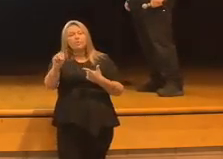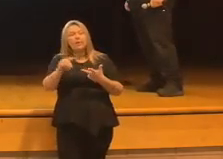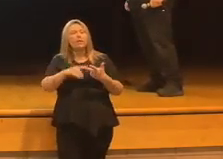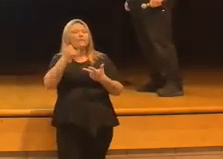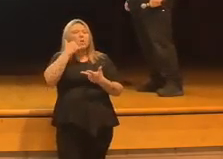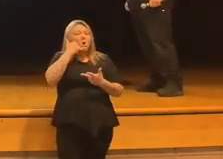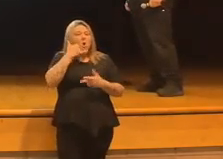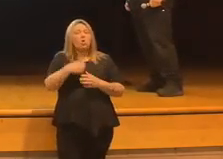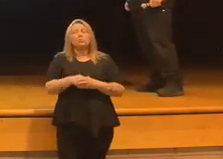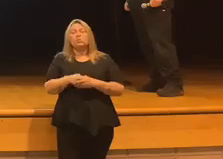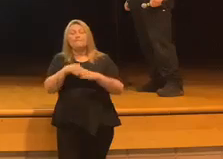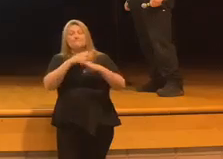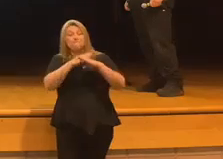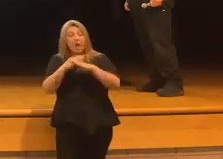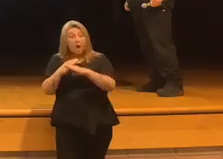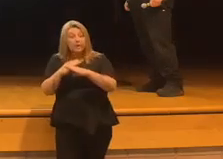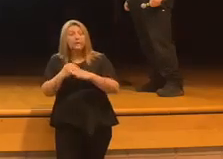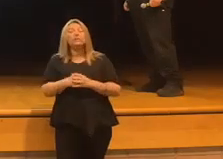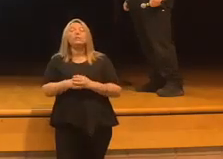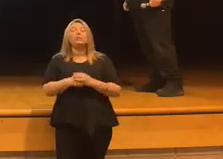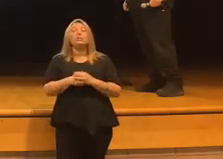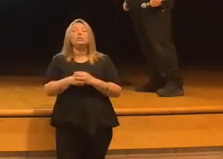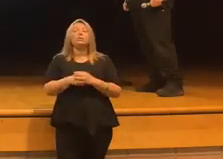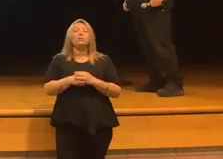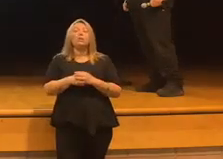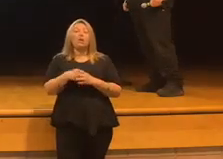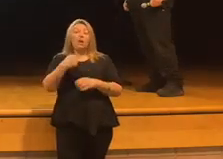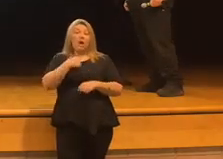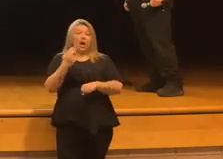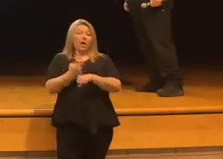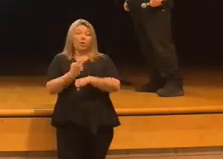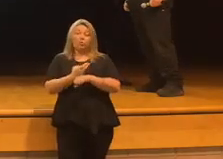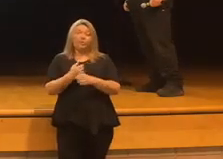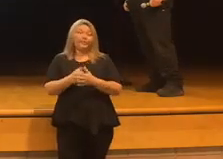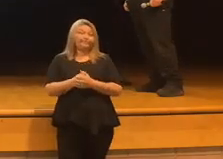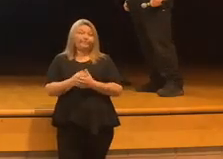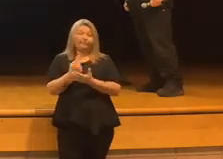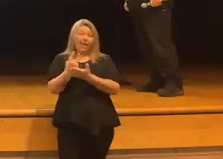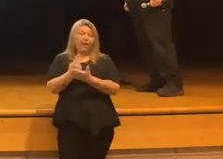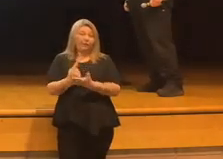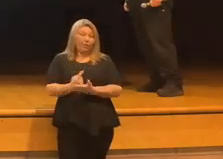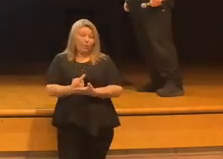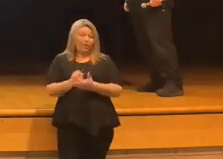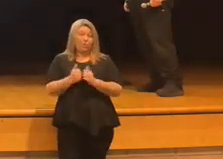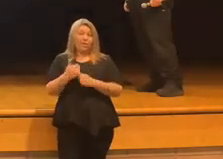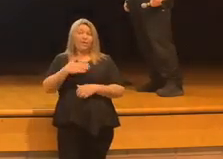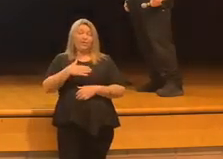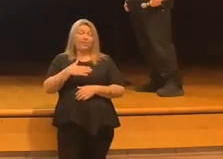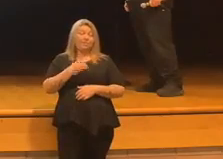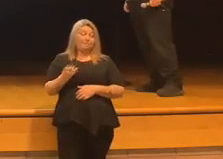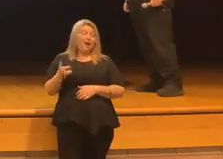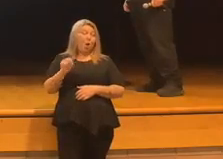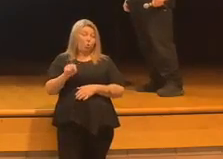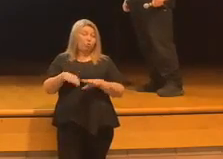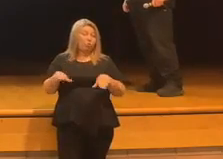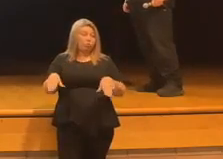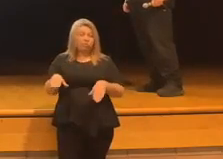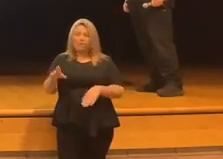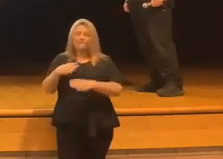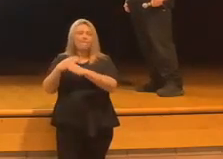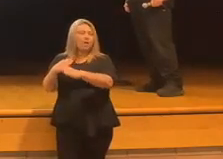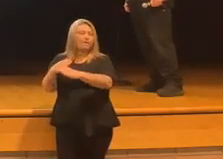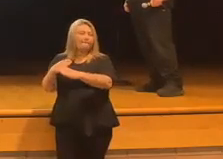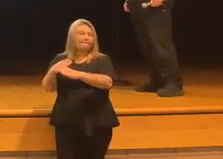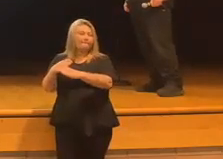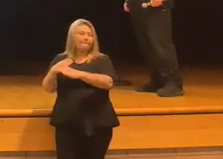Blocking, I actually use this about every week with my own. I tell her, just block